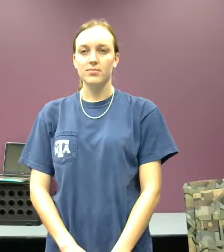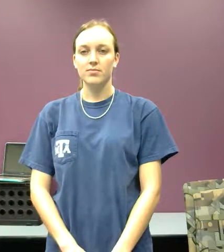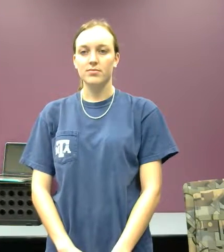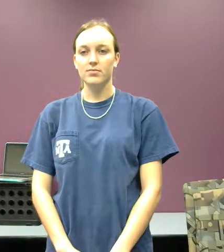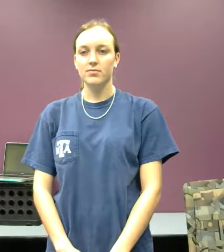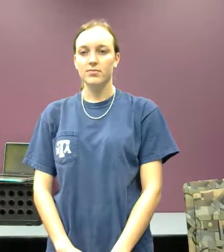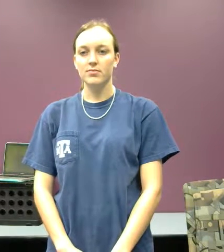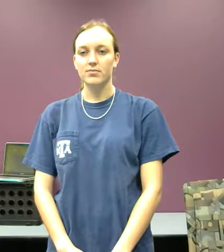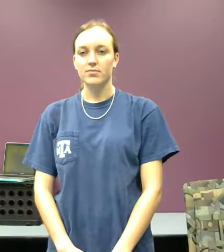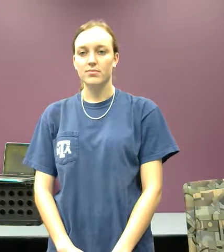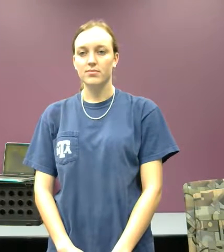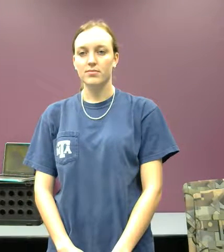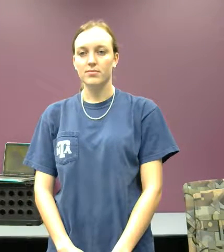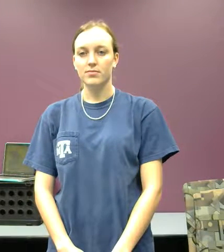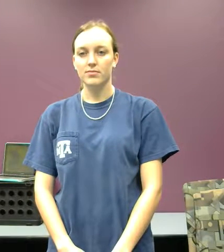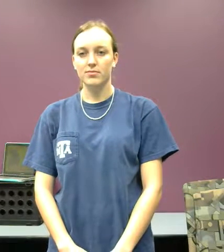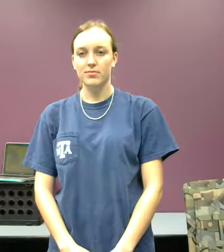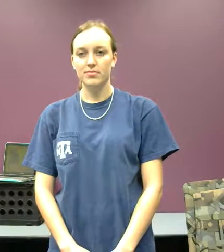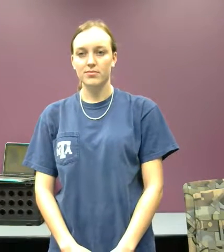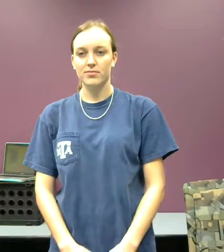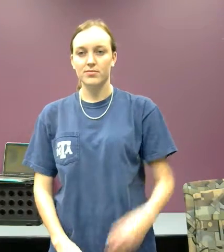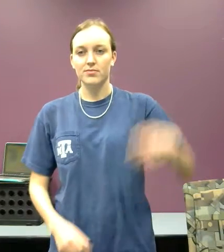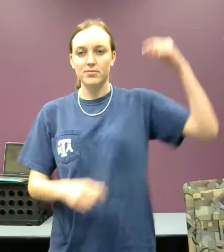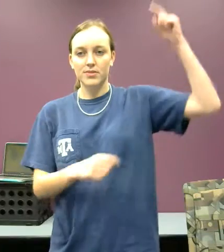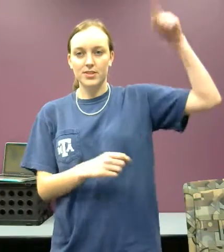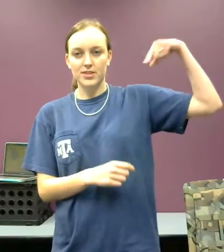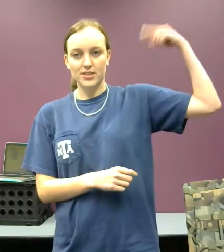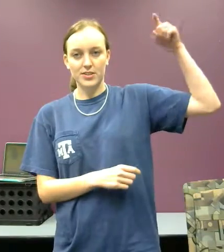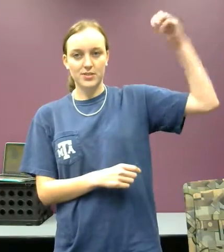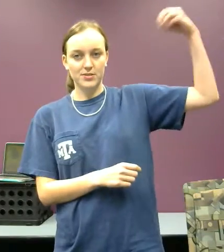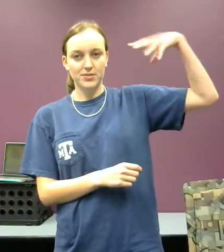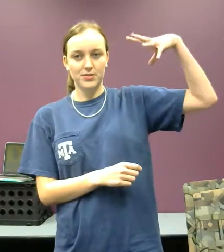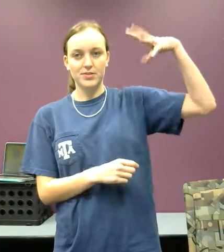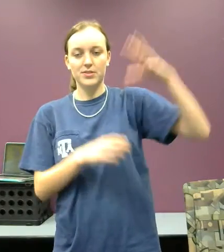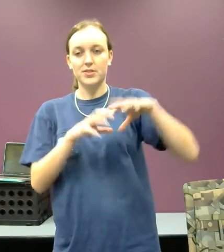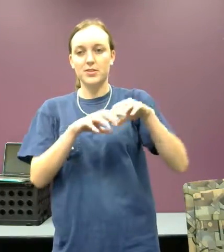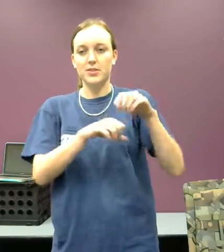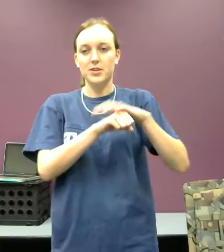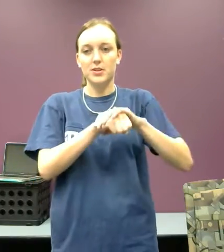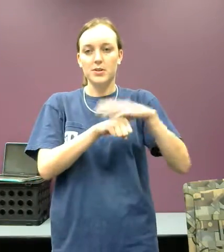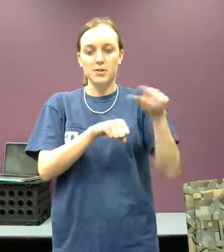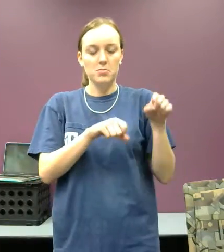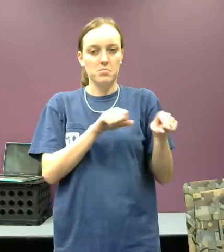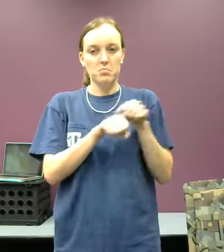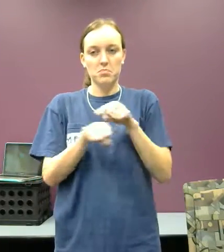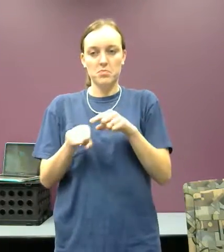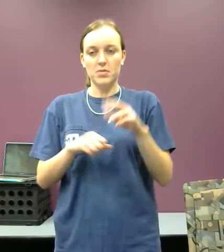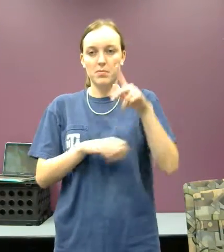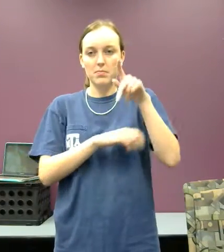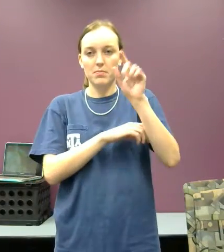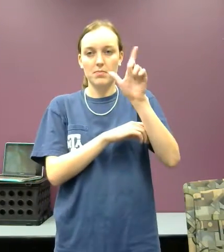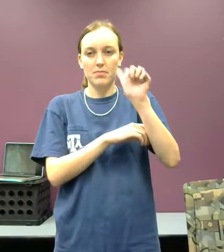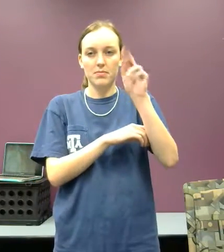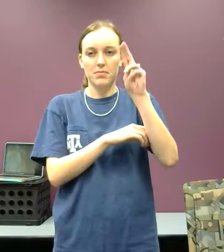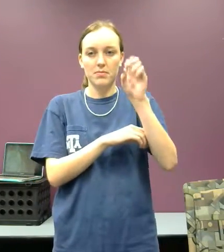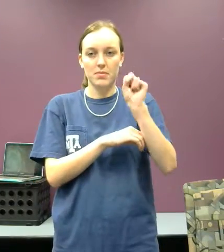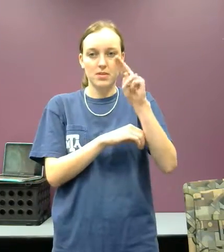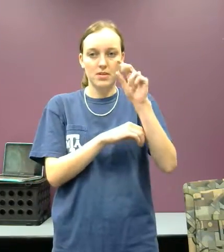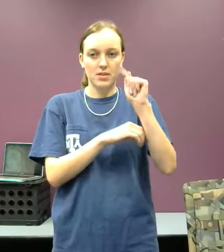Venus, the second planet from the Sun, and our closest neighbor. Named for the Roman goddess of love, it is similar in